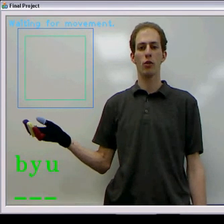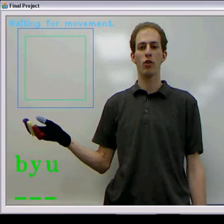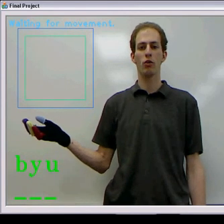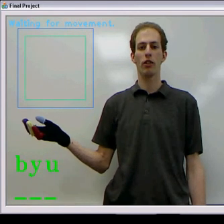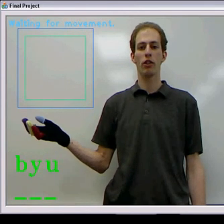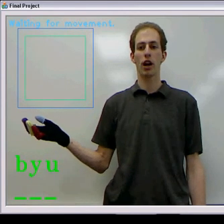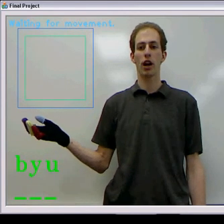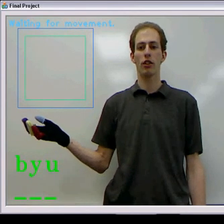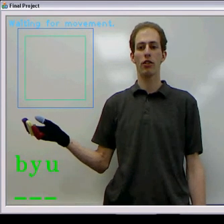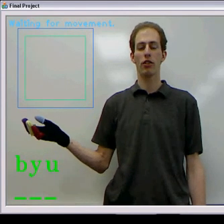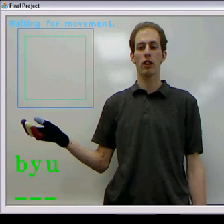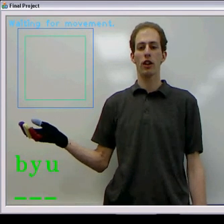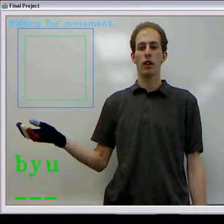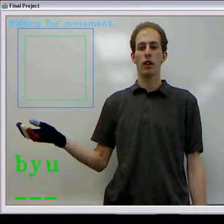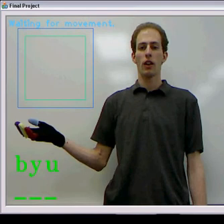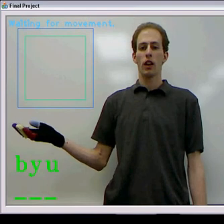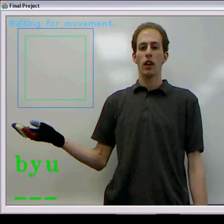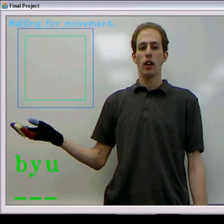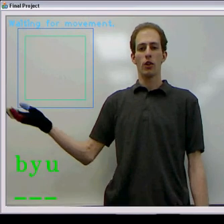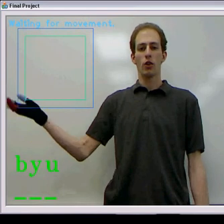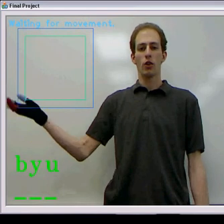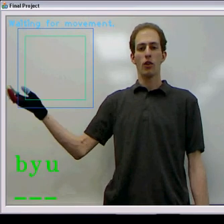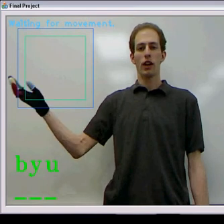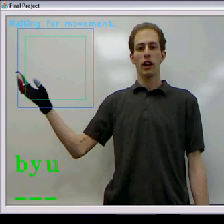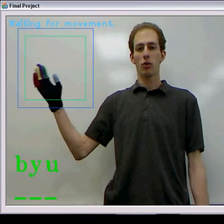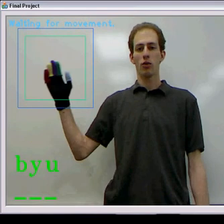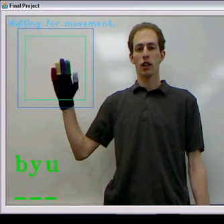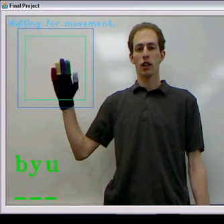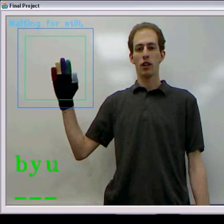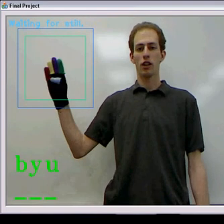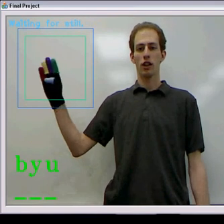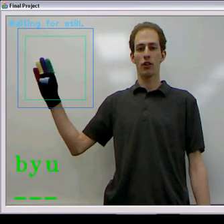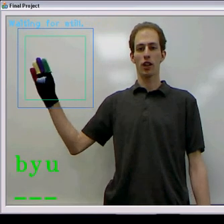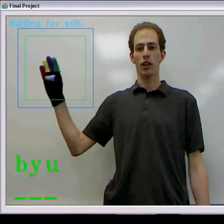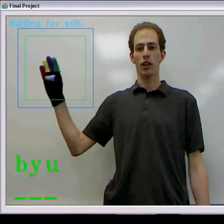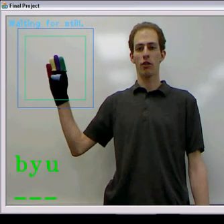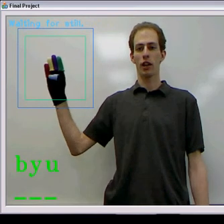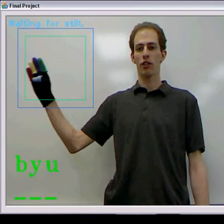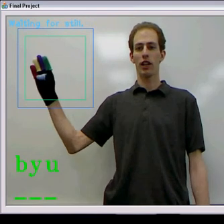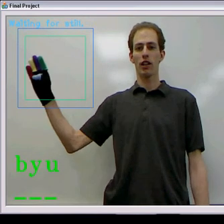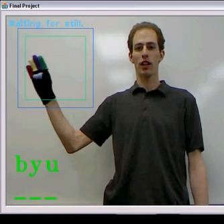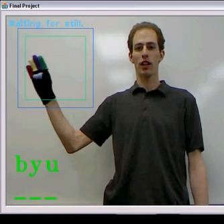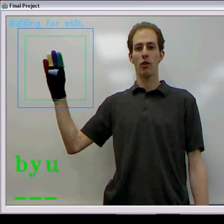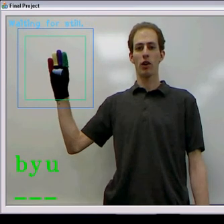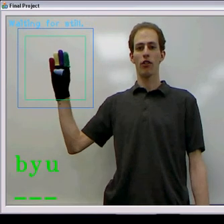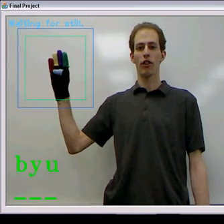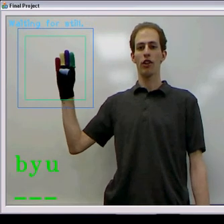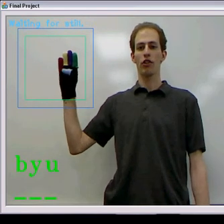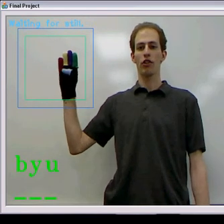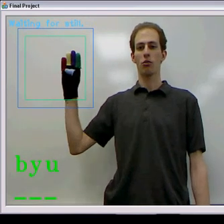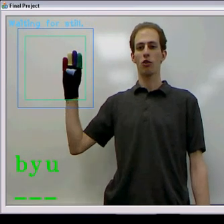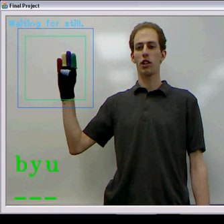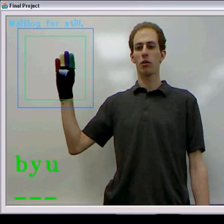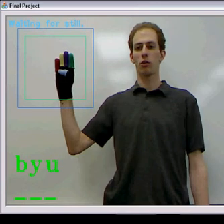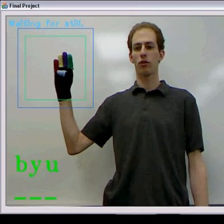movement within the box. And so the hand will move in, I'll try and make the right sign, and then once it sees the movement, it will wait